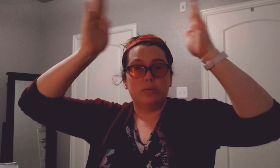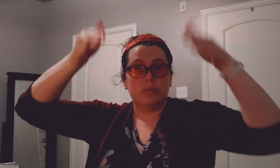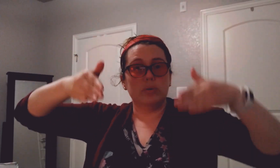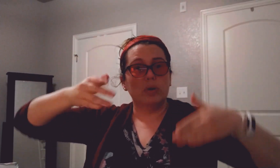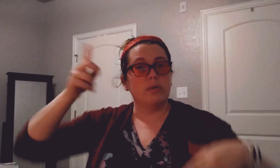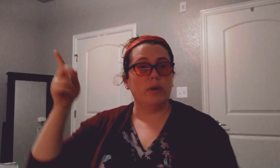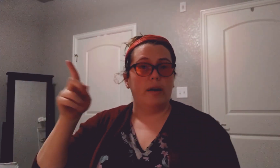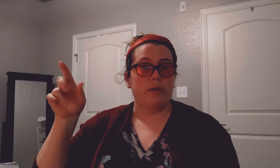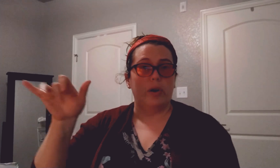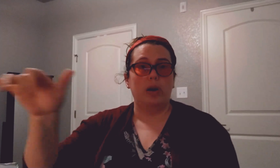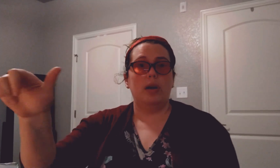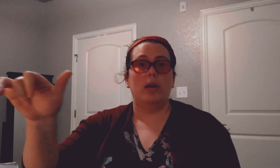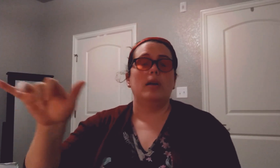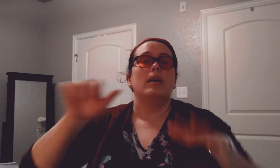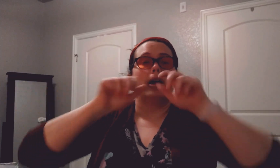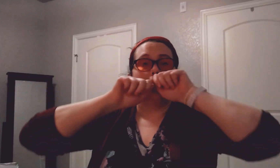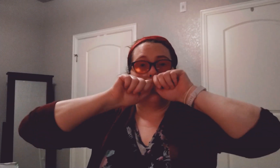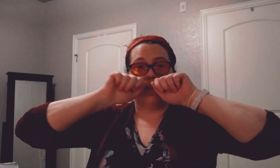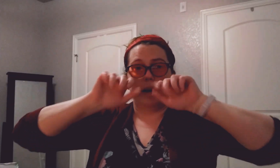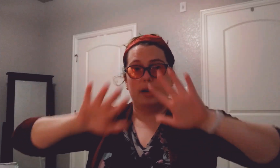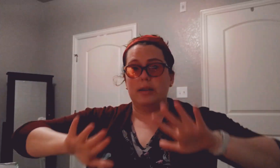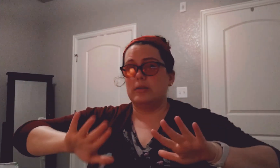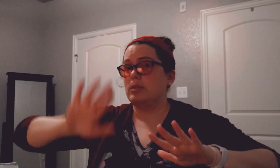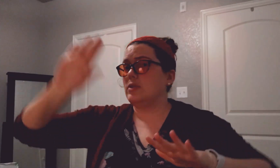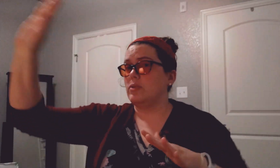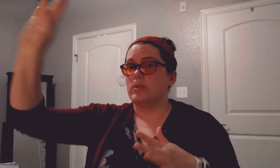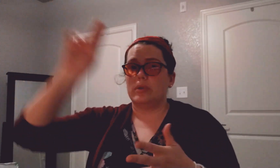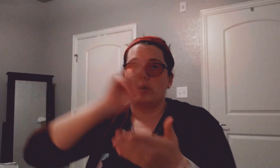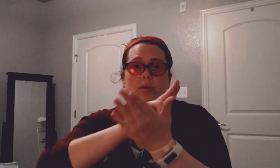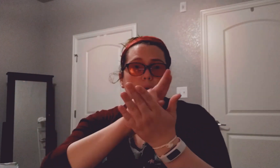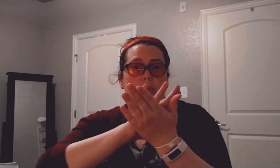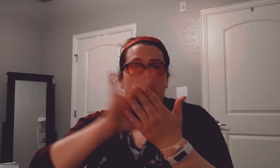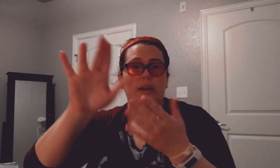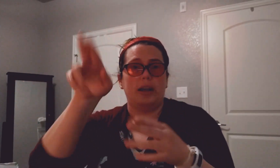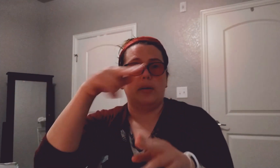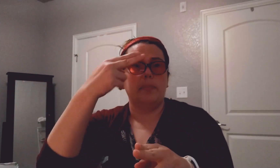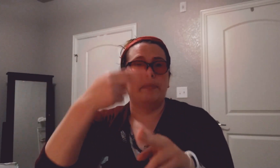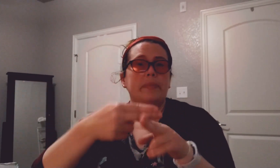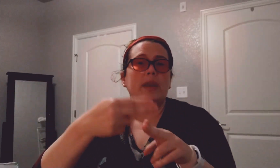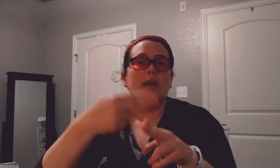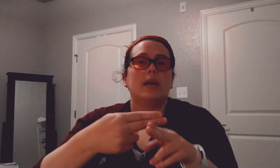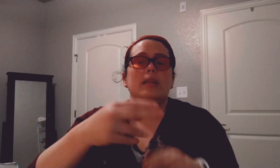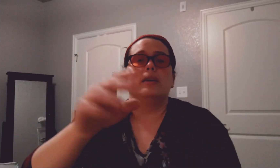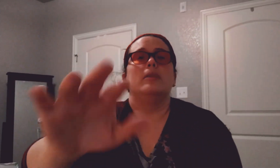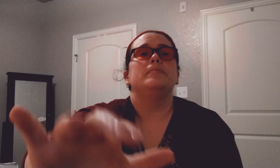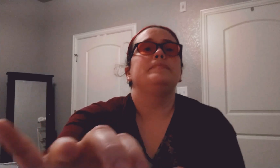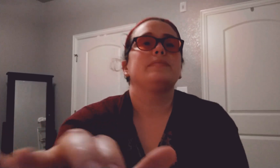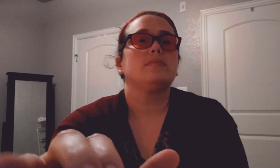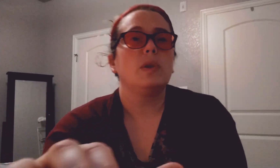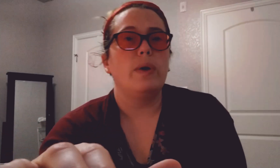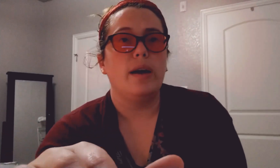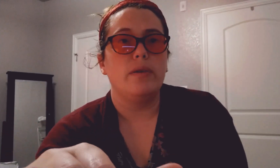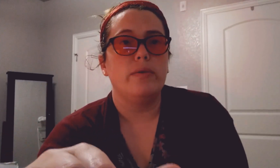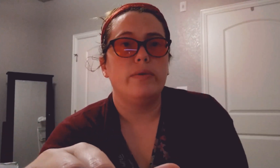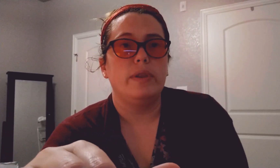house forever and bless your holy name. And then we have